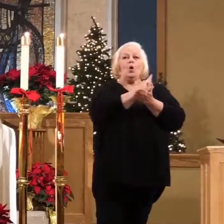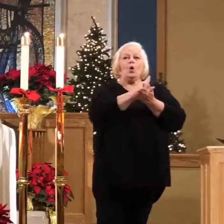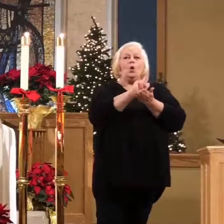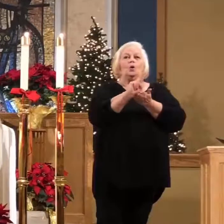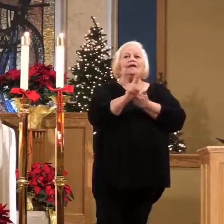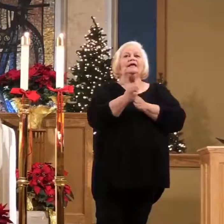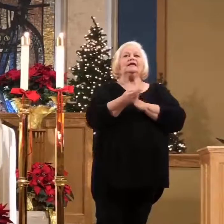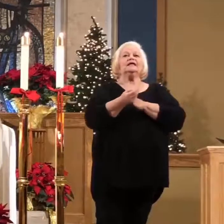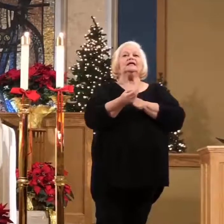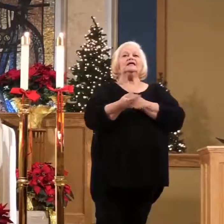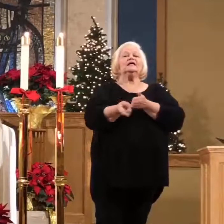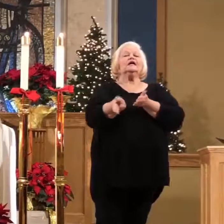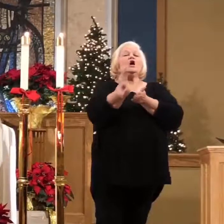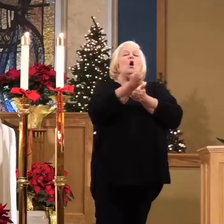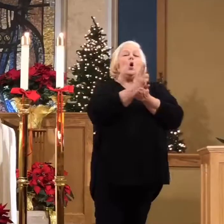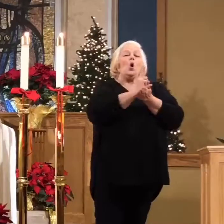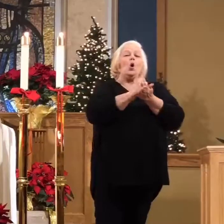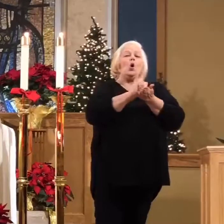holy,